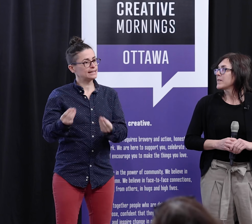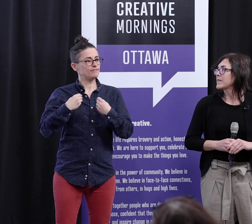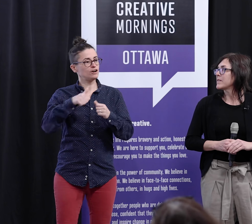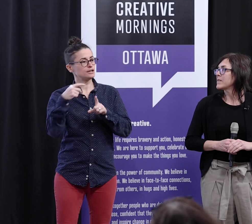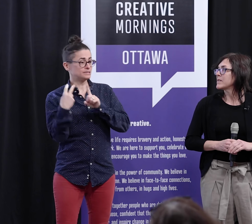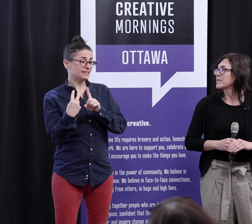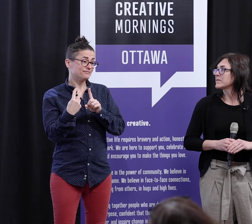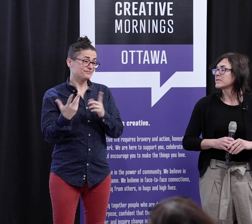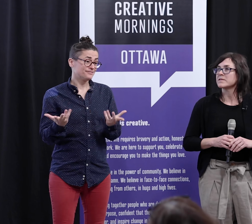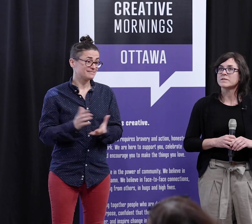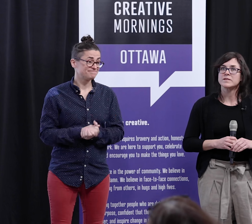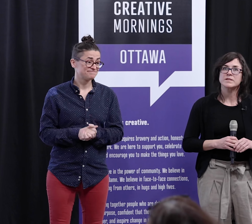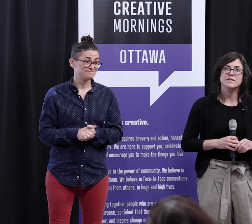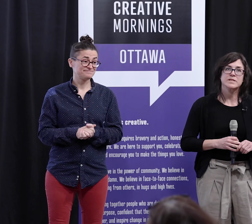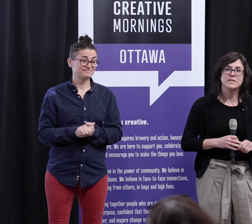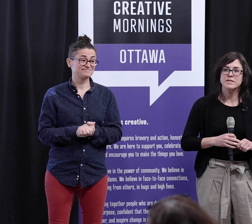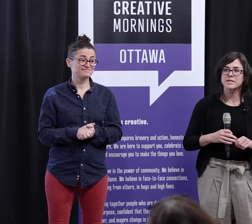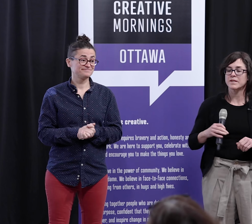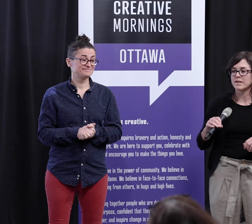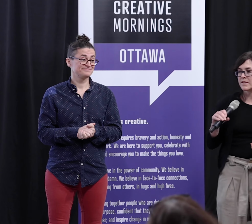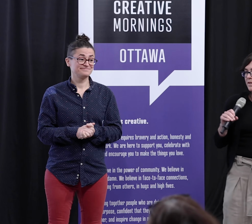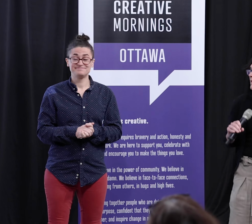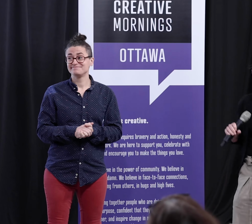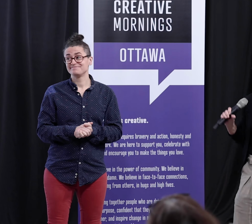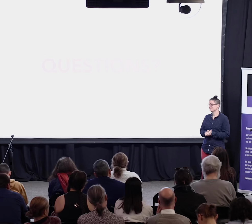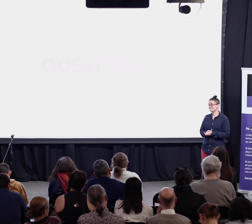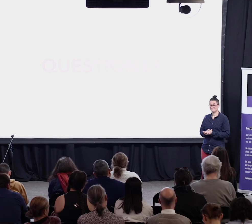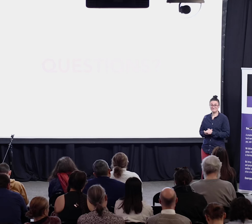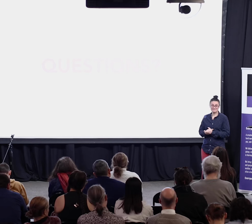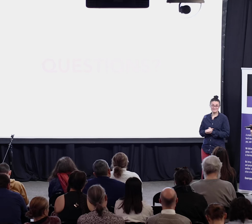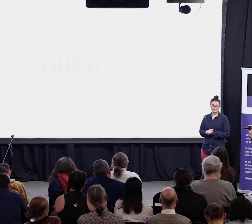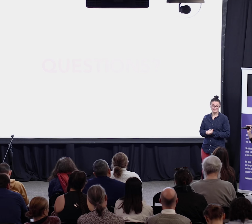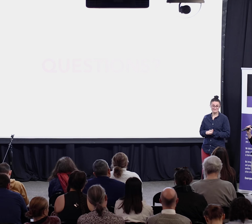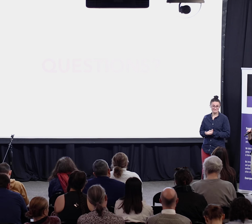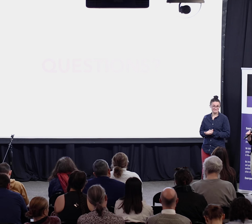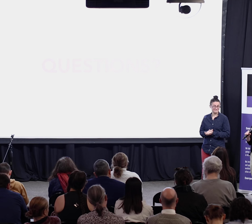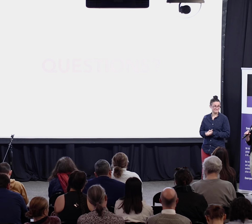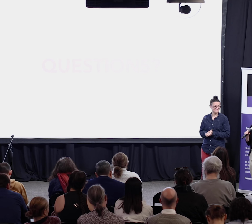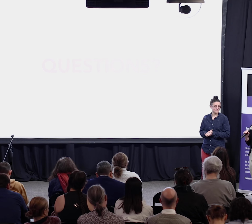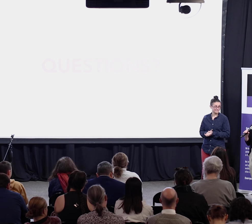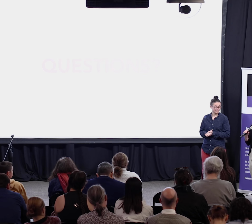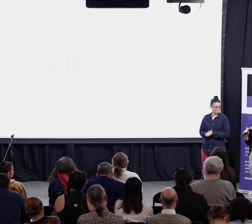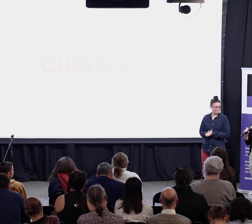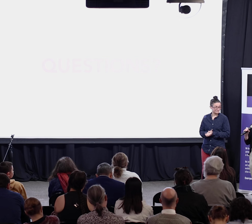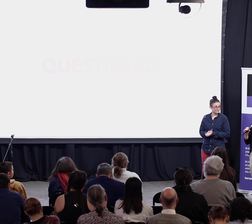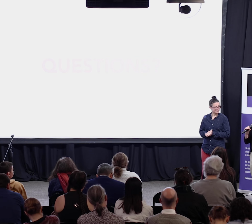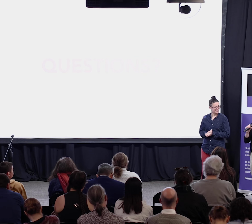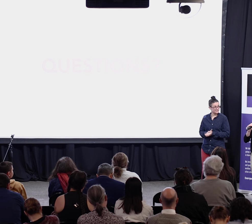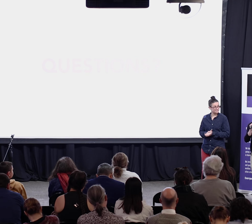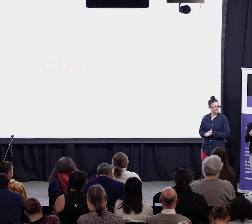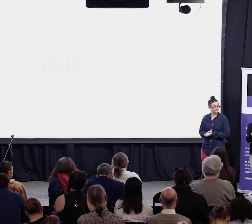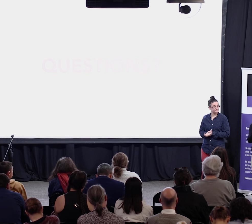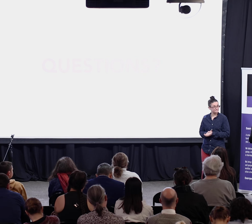that we've awakened a curiosity. It's about perspective, and it's about really including a lot of those senses that we might not be tuning into.